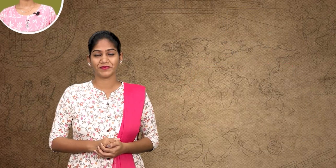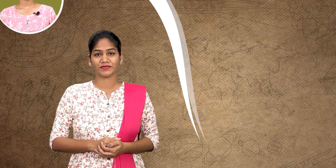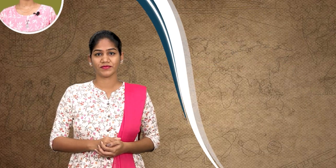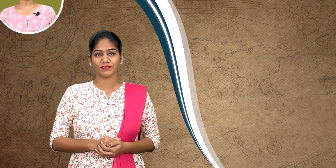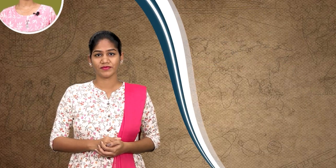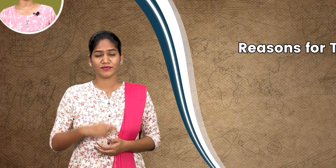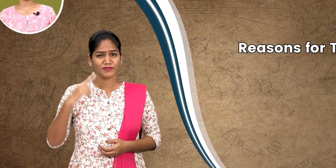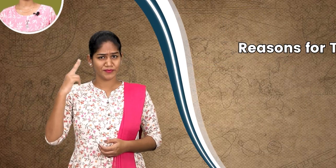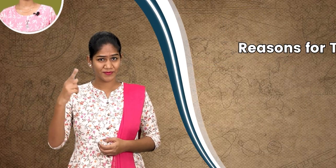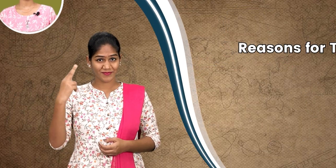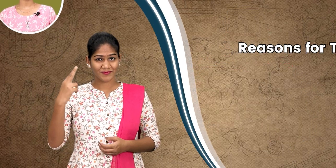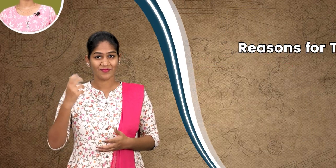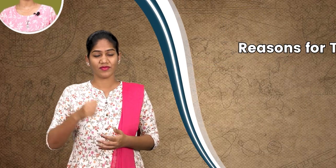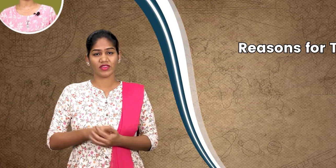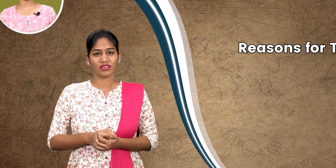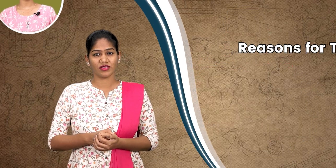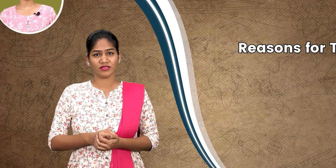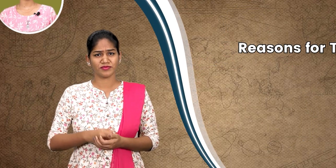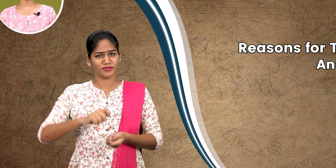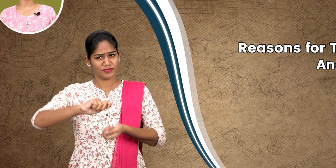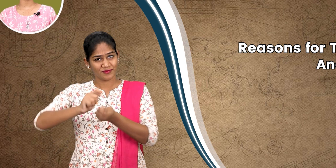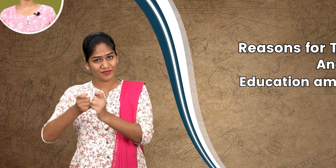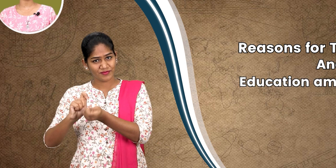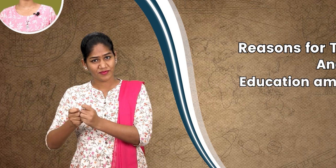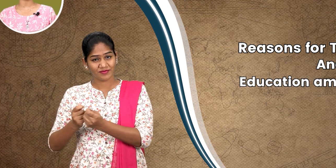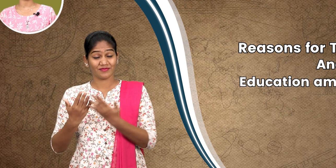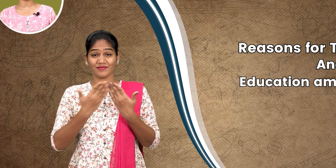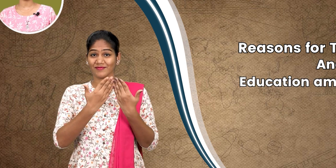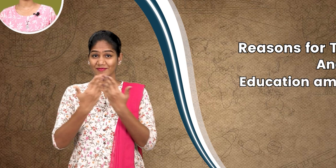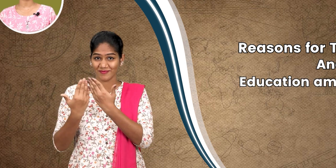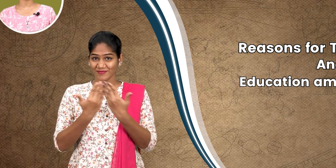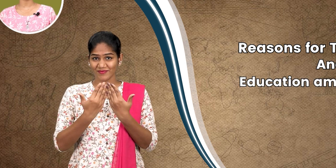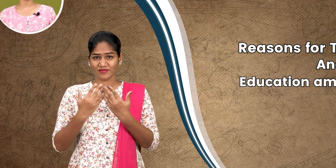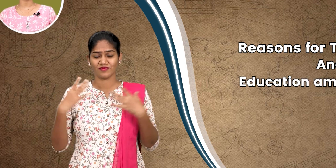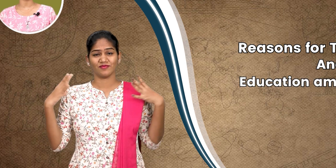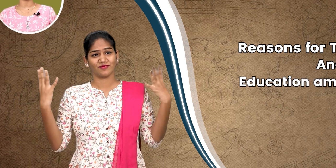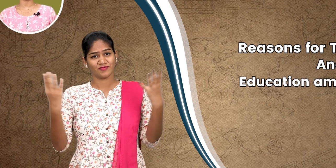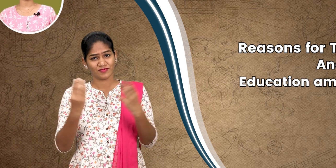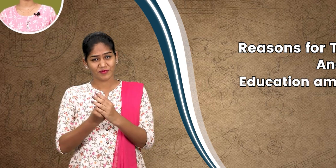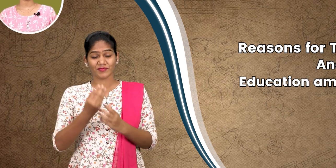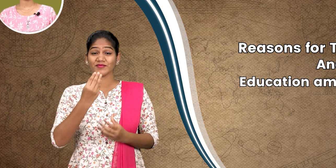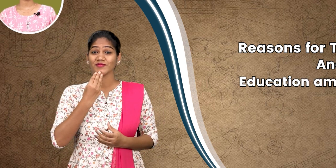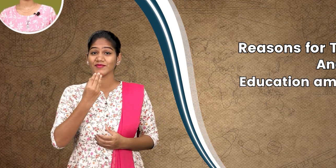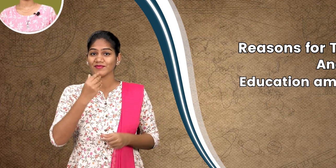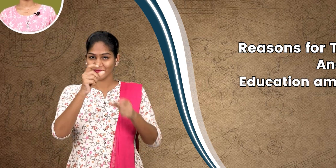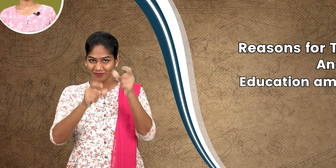Reasons for the reforms and education among Muslims.